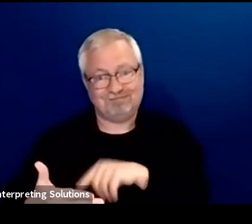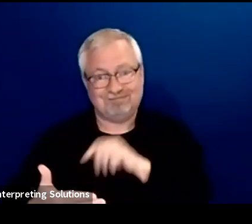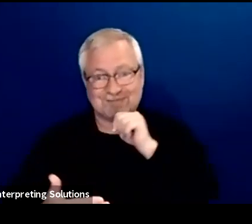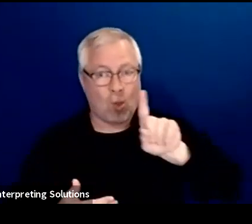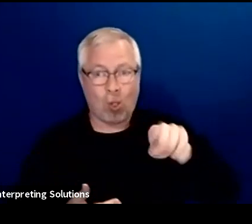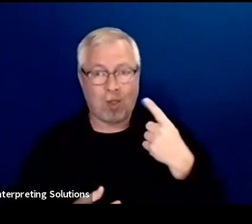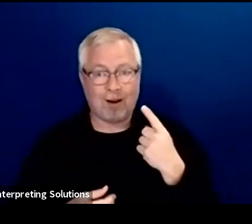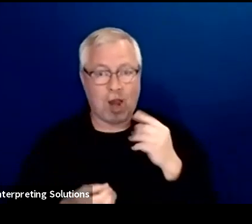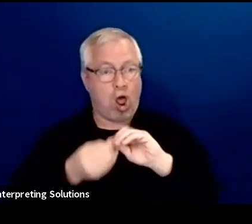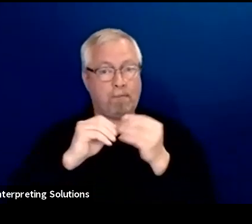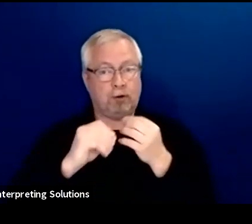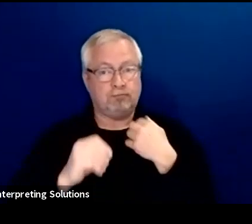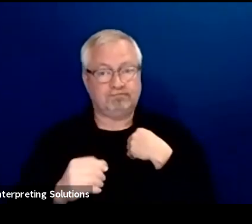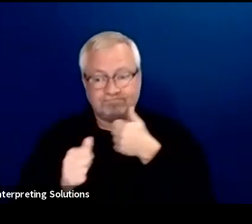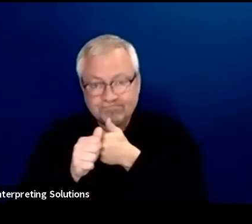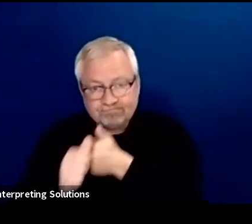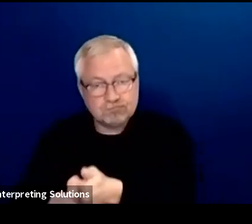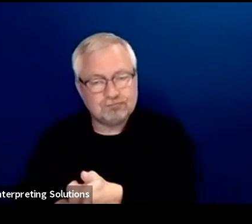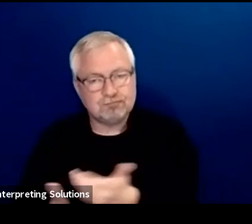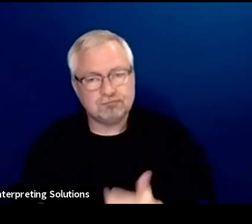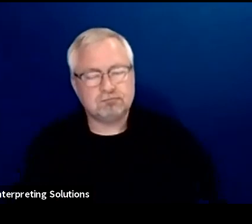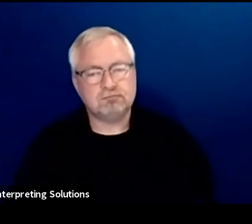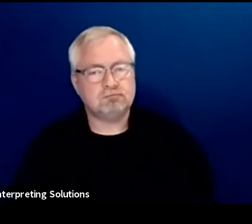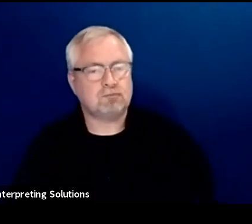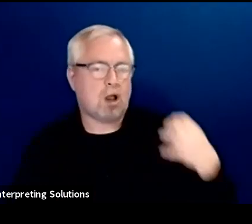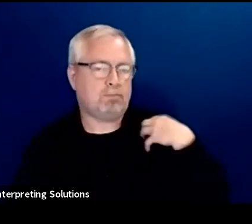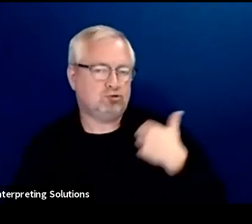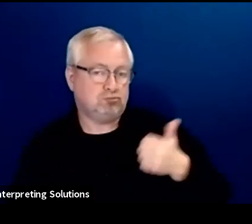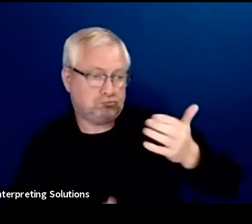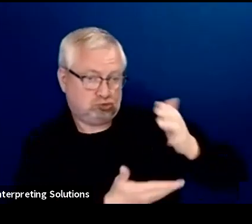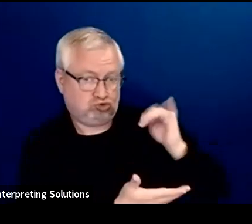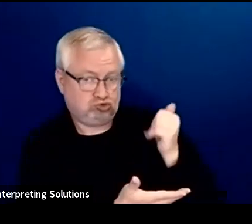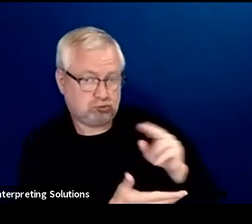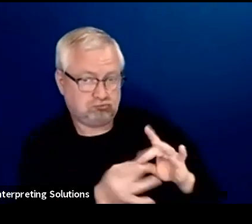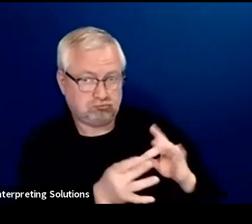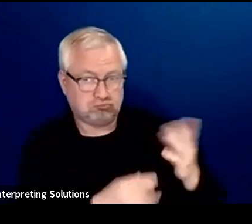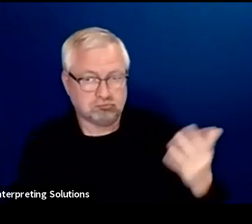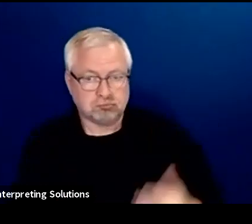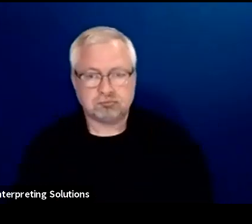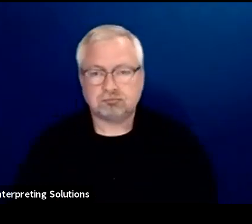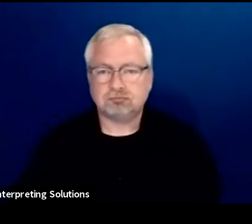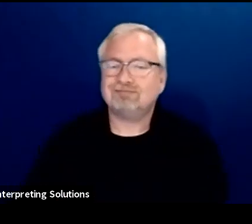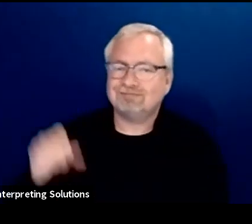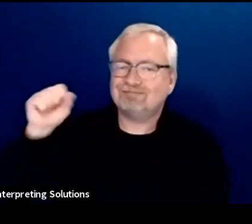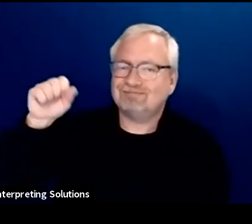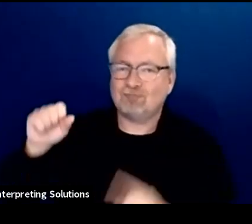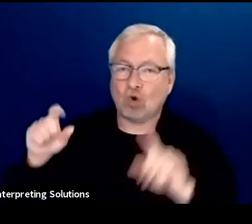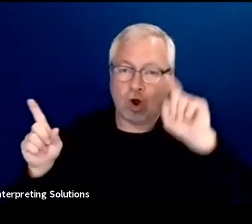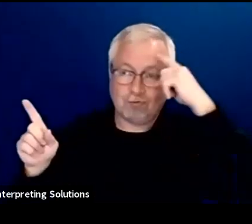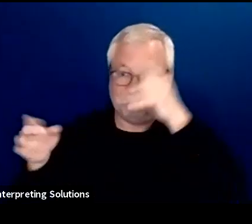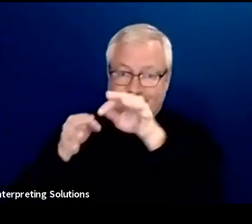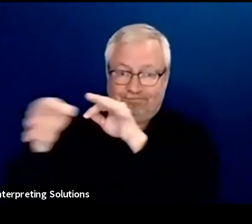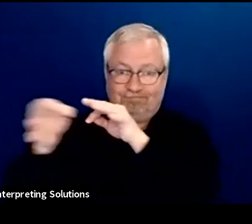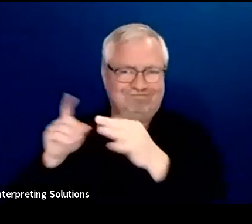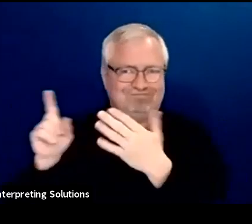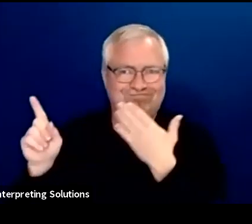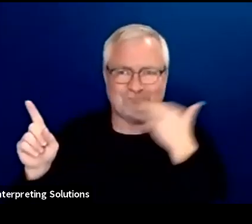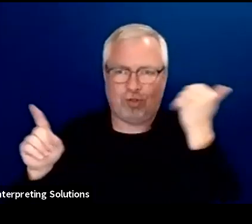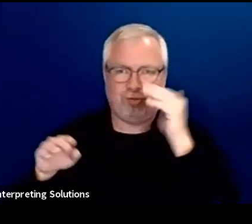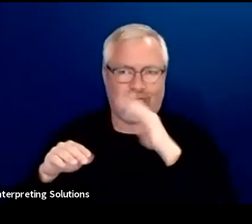Governor. I think the governor explained it about as well as you could. And the first model was a version 1.0